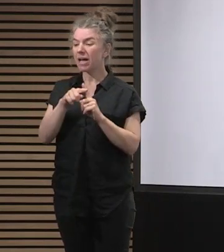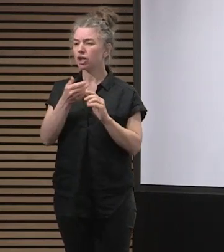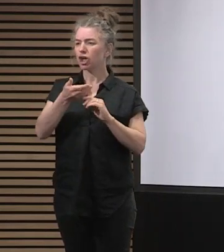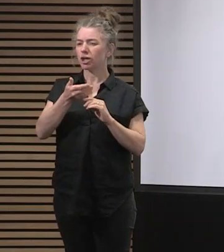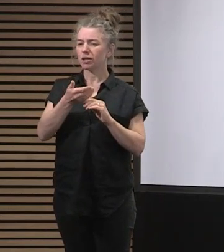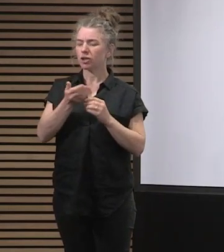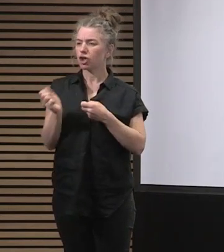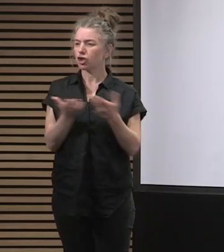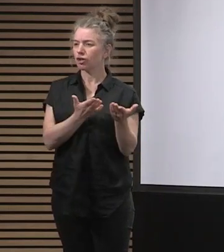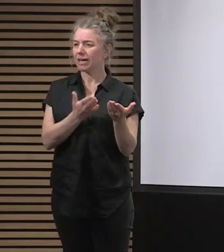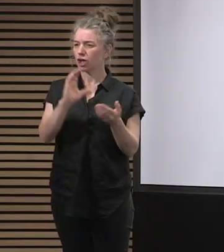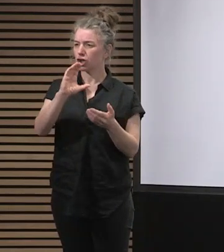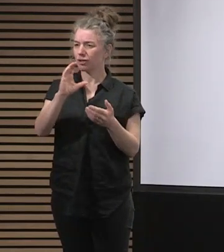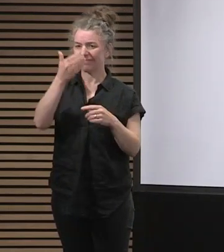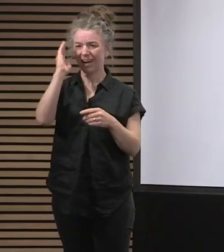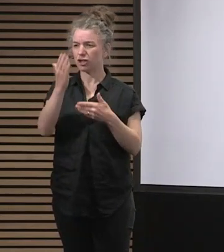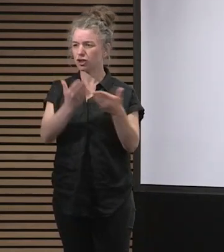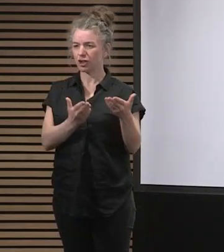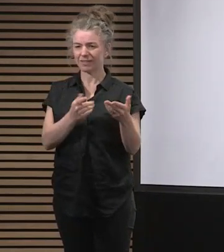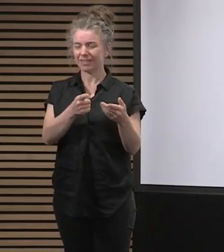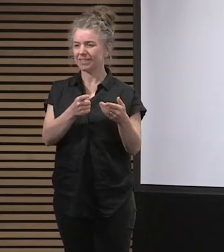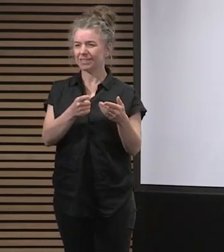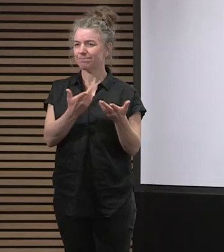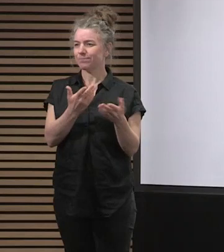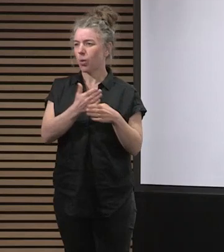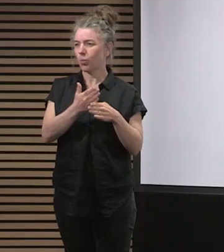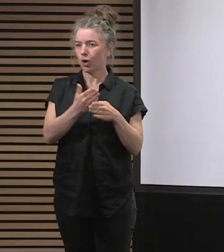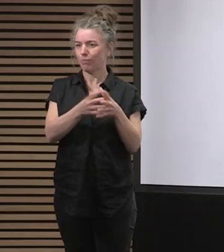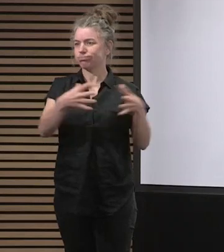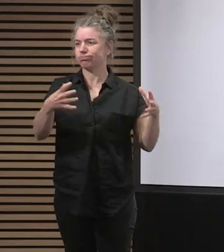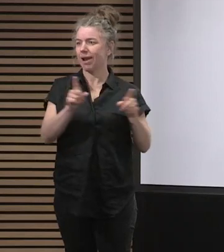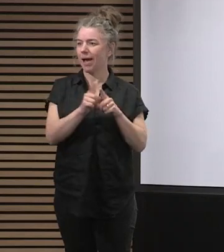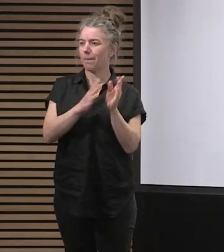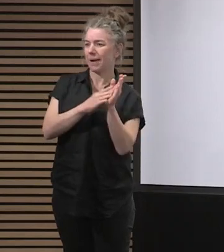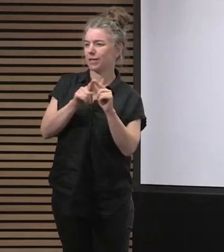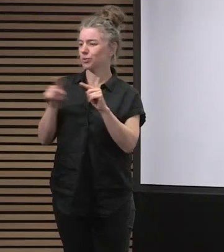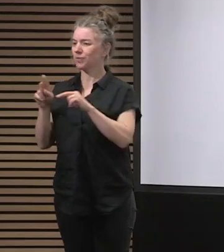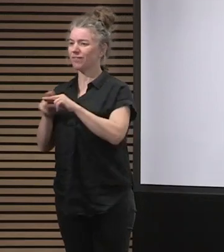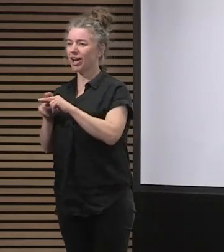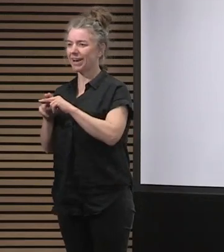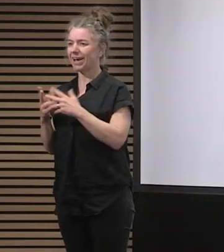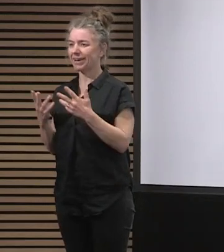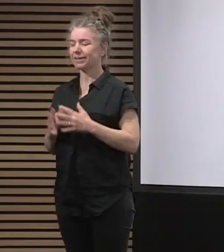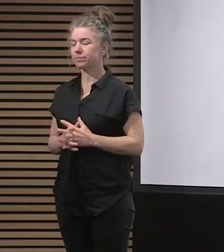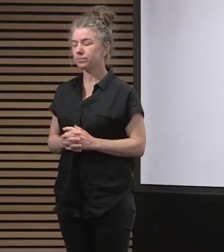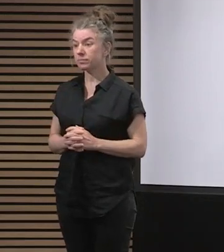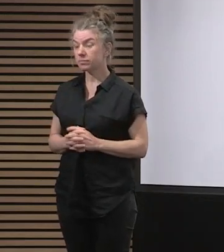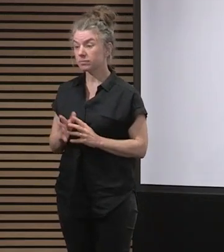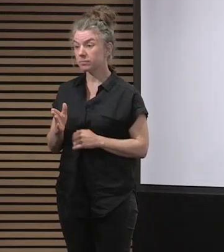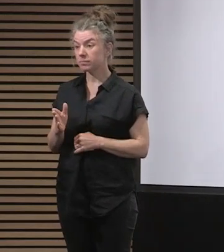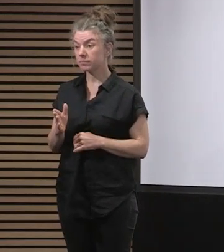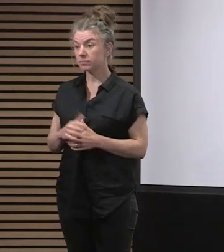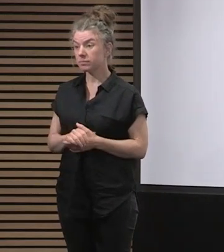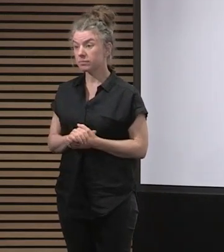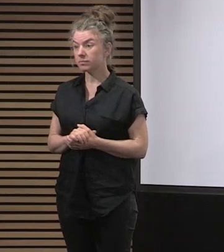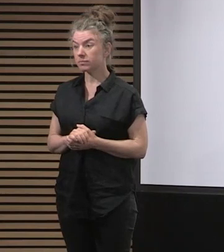Sunday, but we're going to look at that because we do want to make sure that people who need tests are able to get them any day of the week. Are you able to say how many